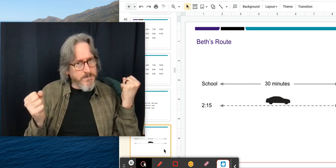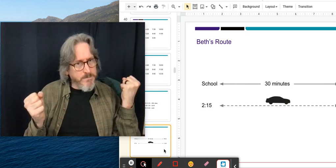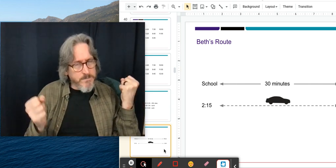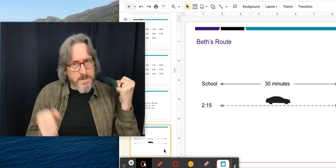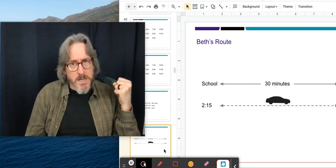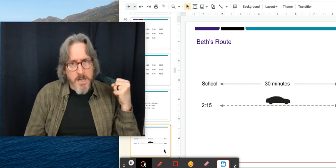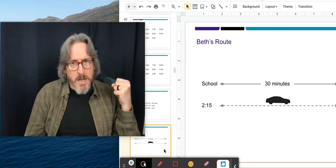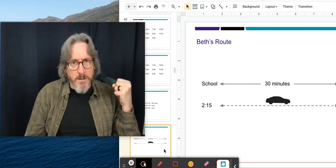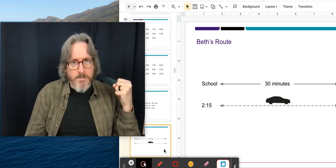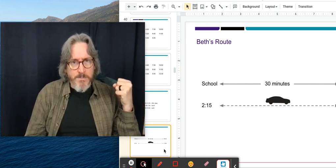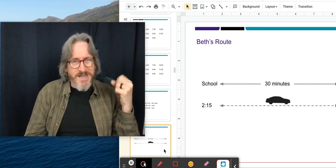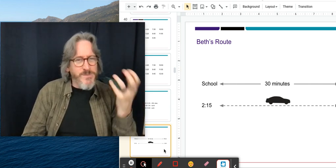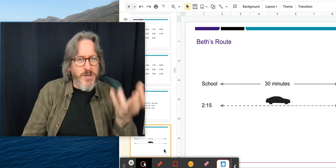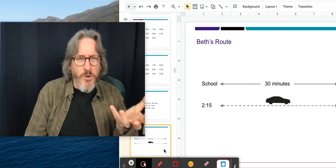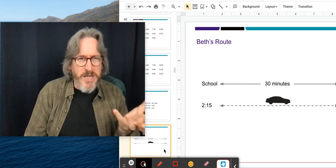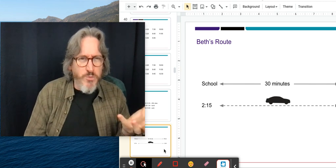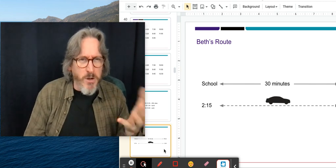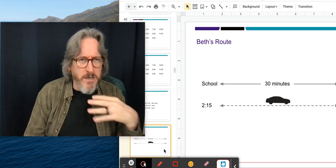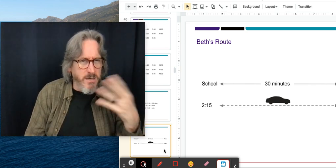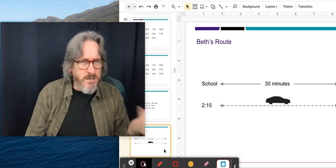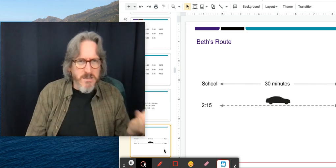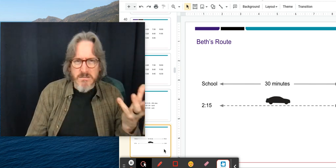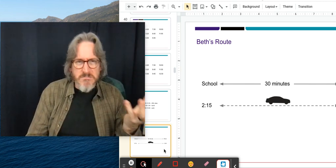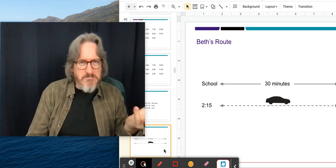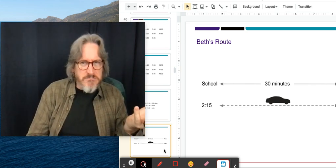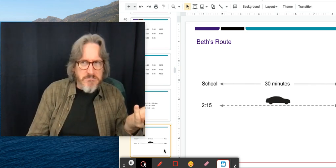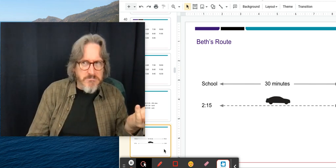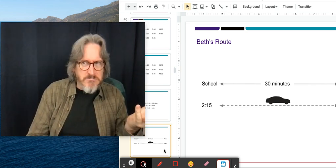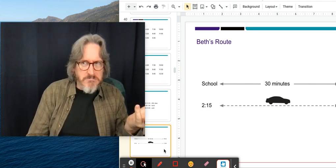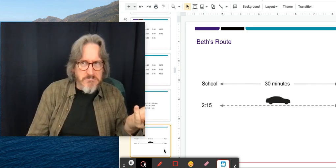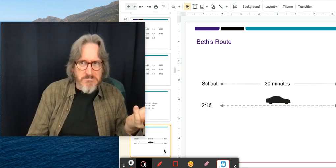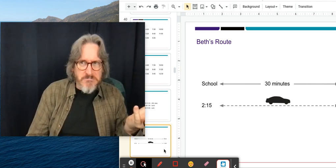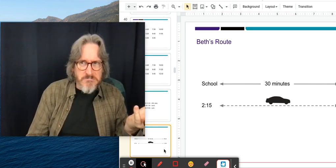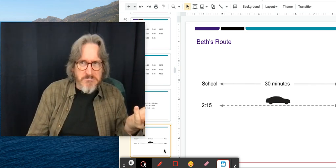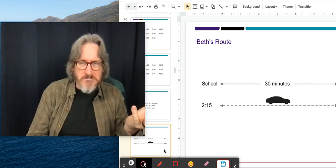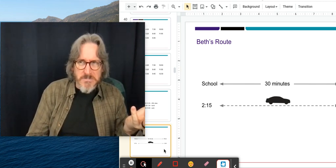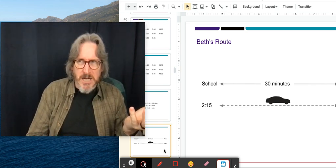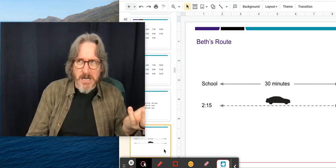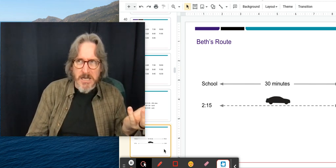sign them. Because we know each one